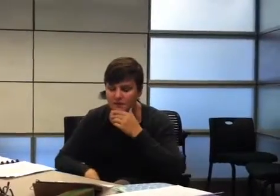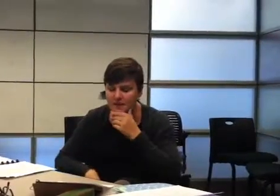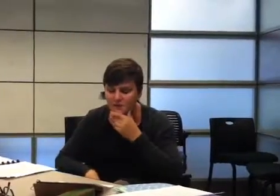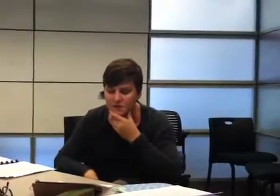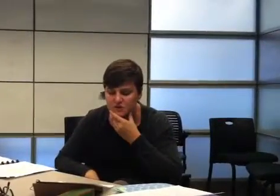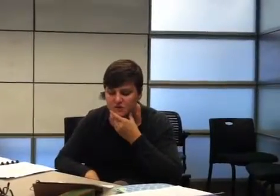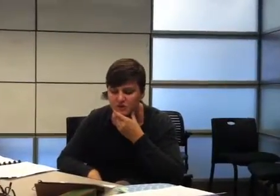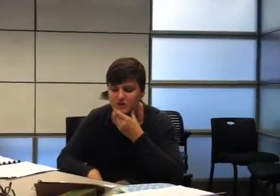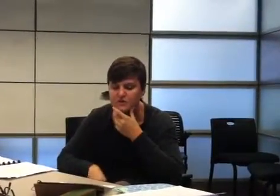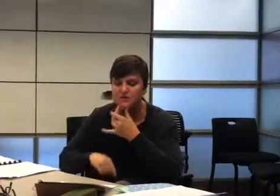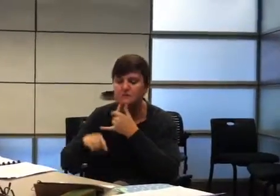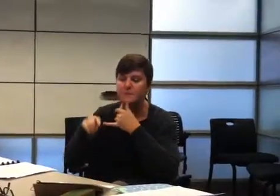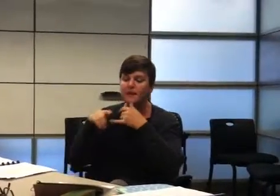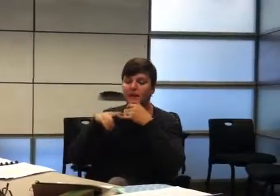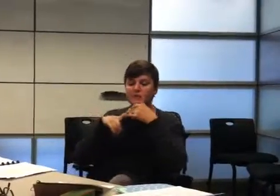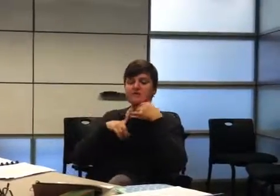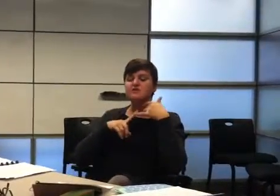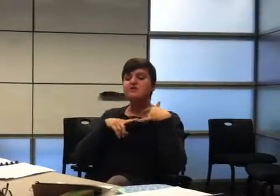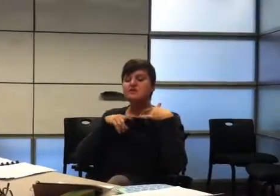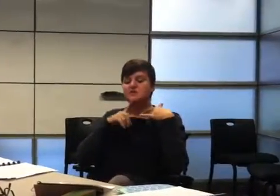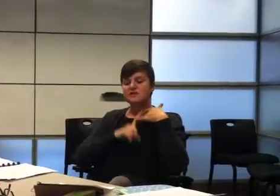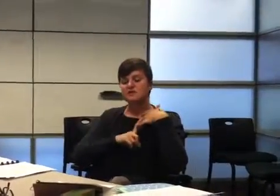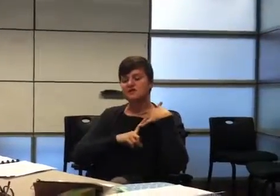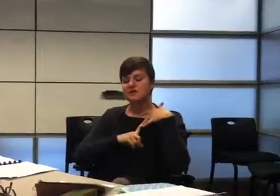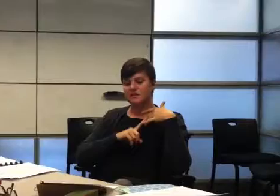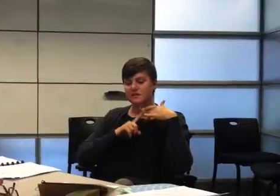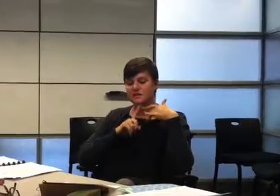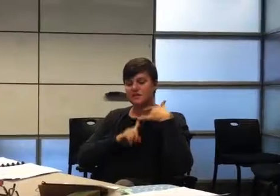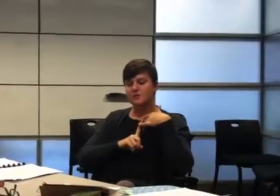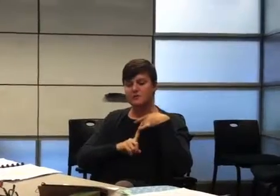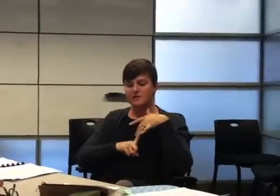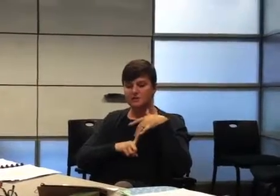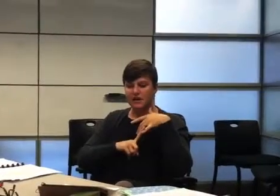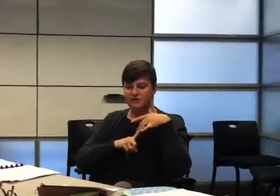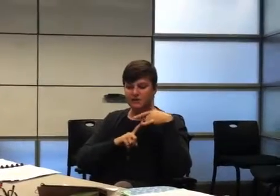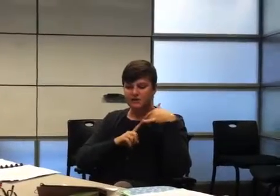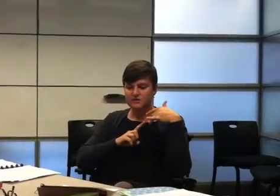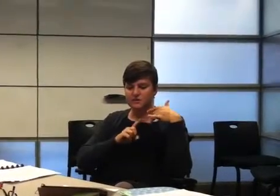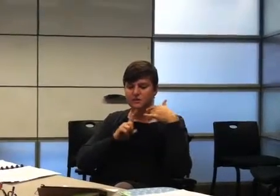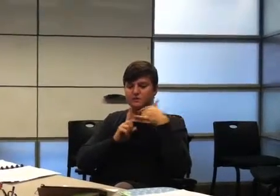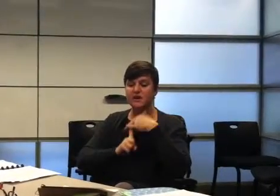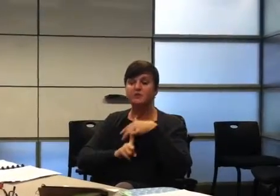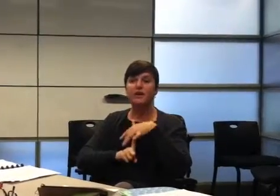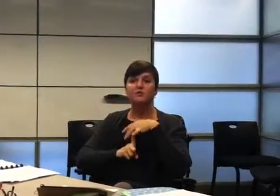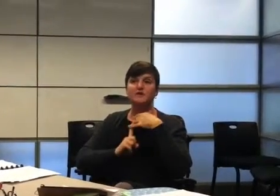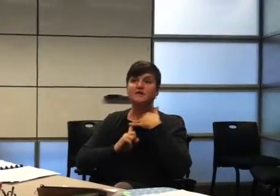What led them to a different conclusion. So you can do things, I've done a number of these in class already this quarter. Make a PowerPoint